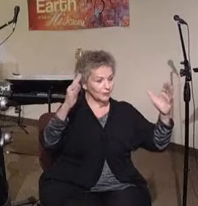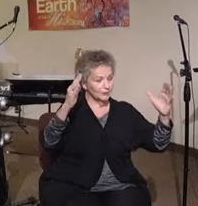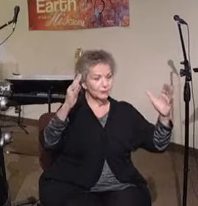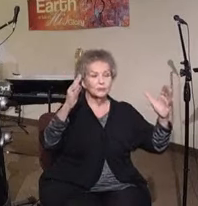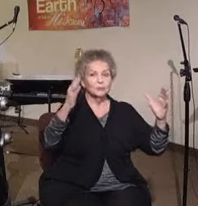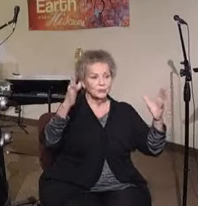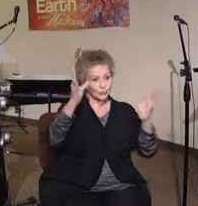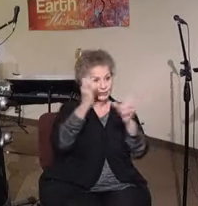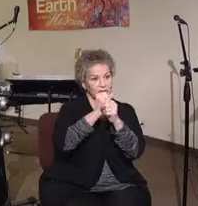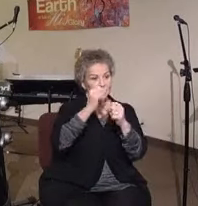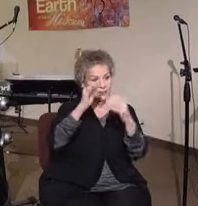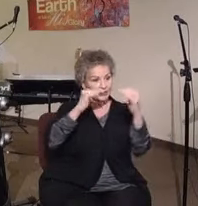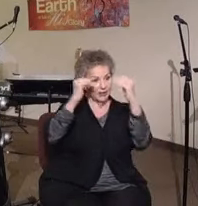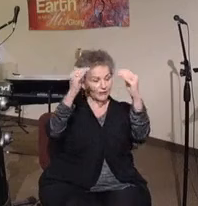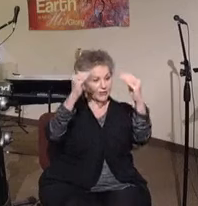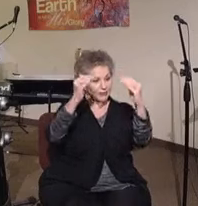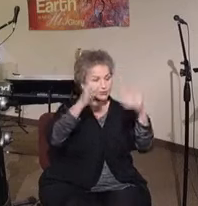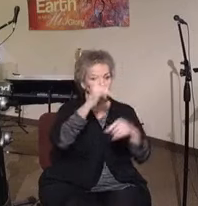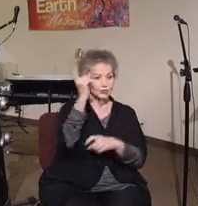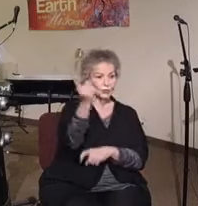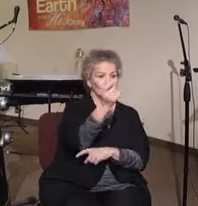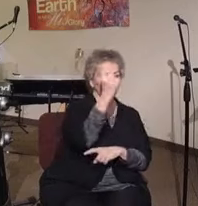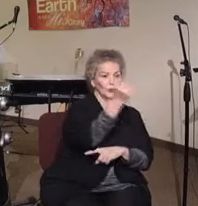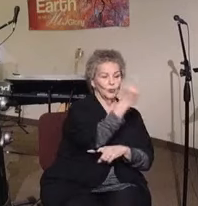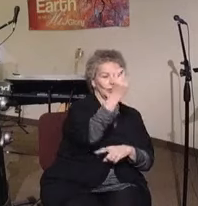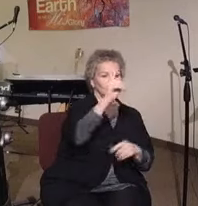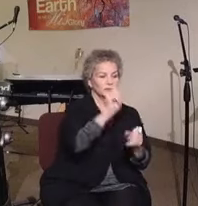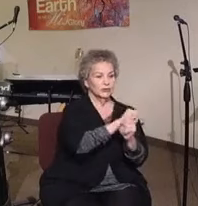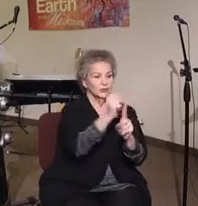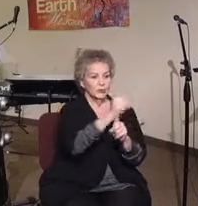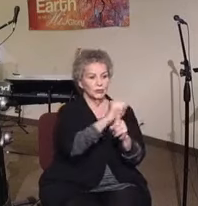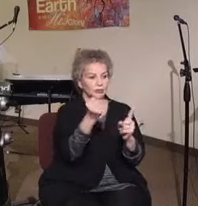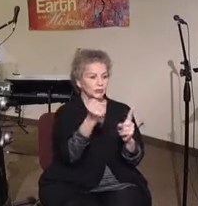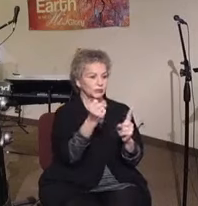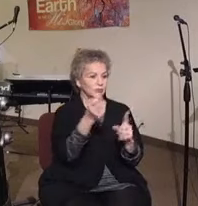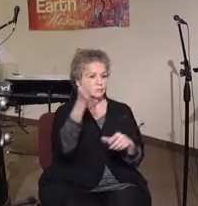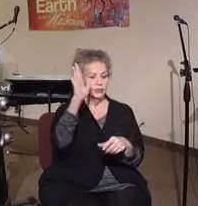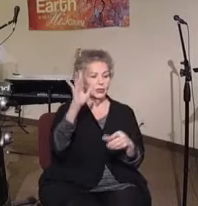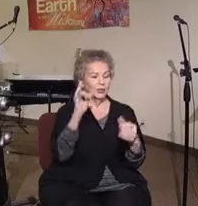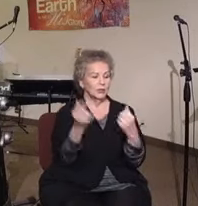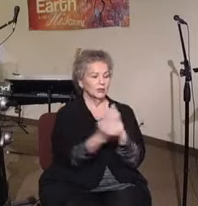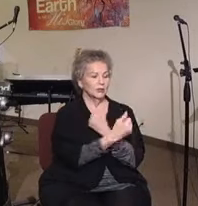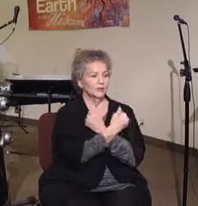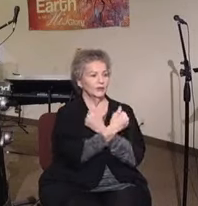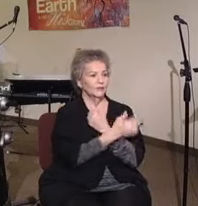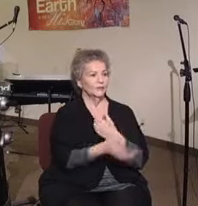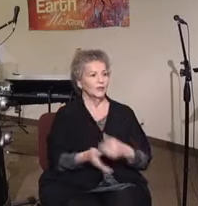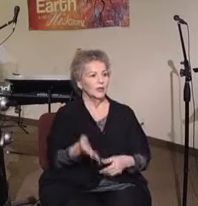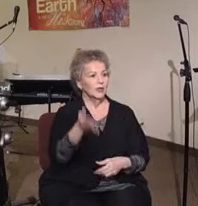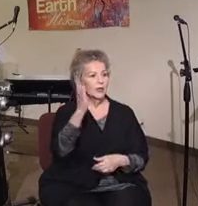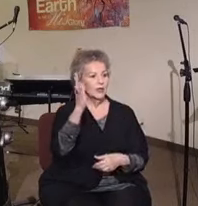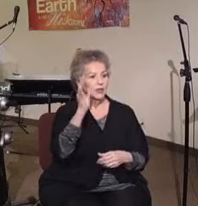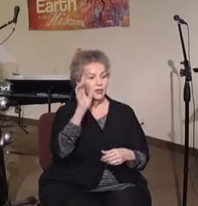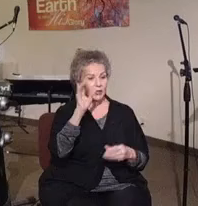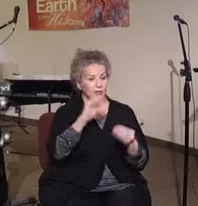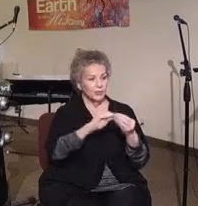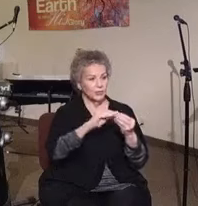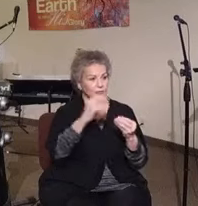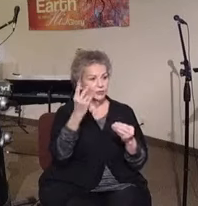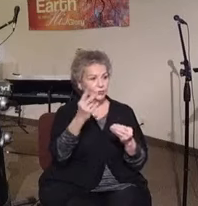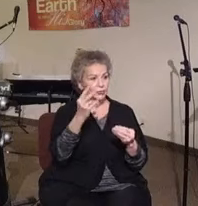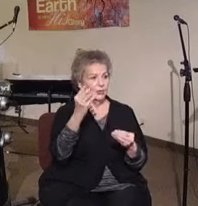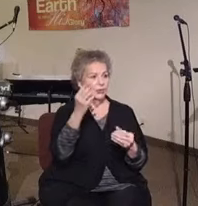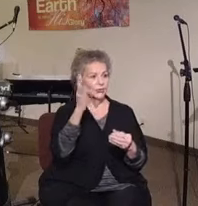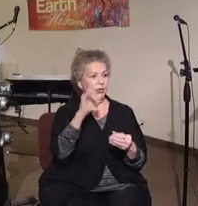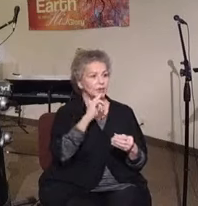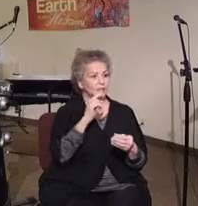them in heaven. It's a win-win situation. So God is loving. Lie number two, God is not truthful. The